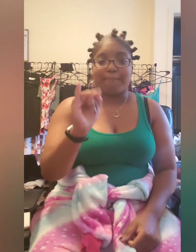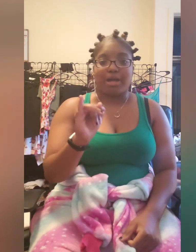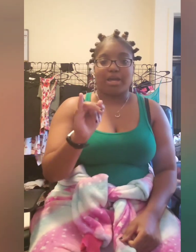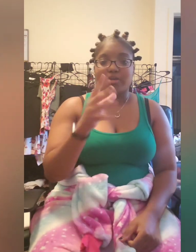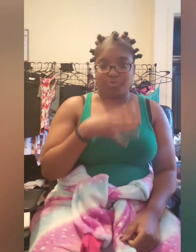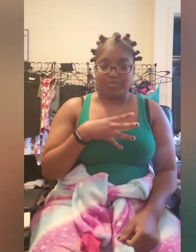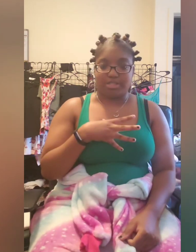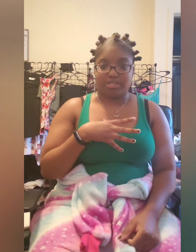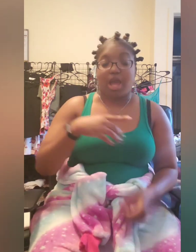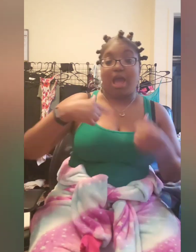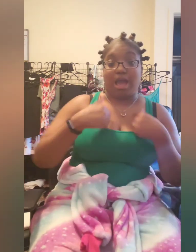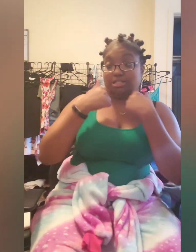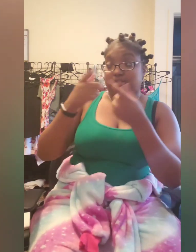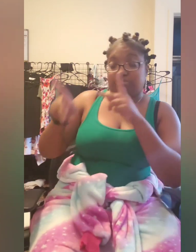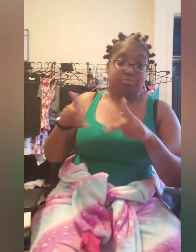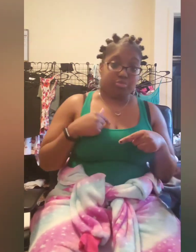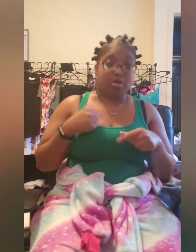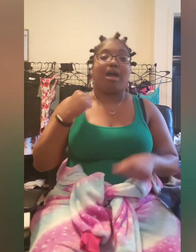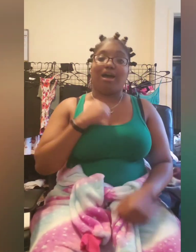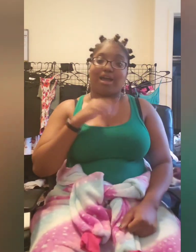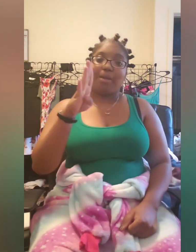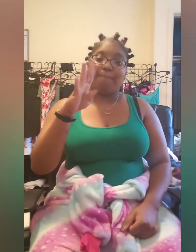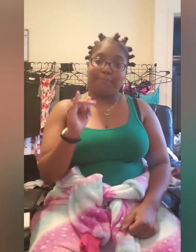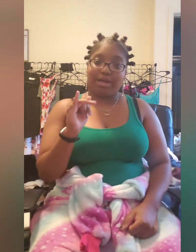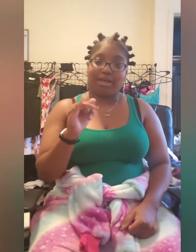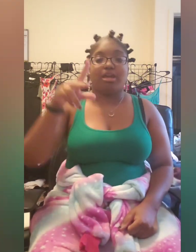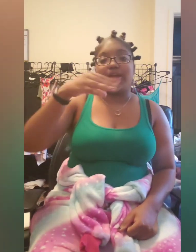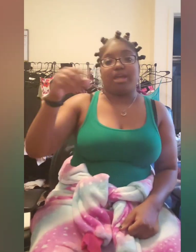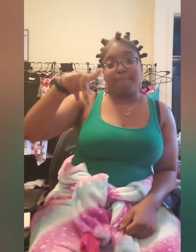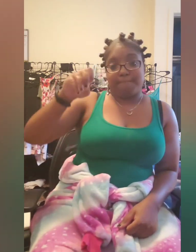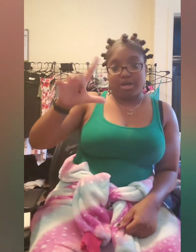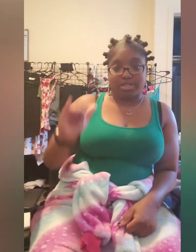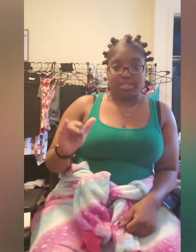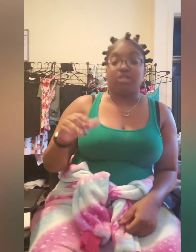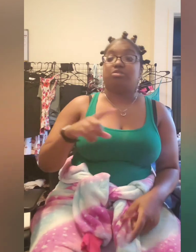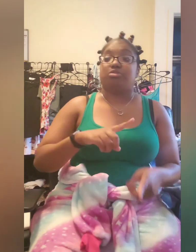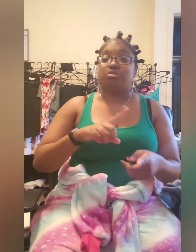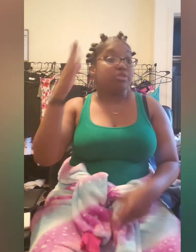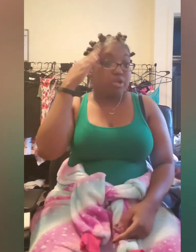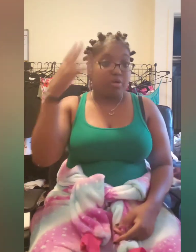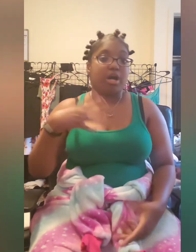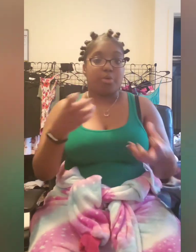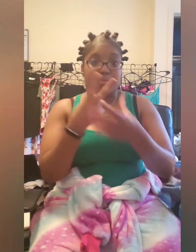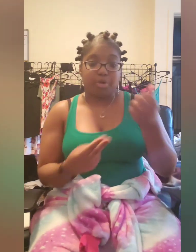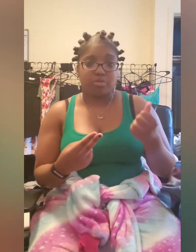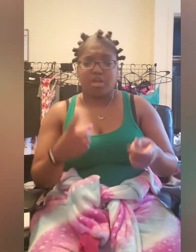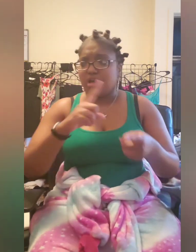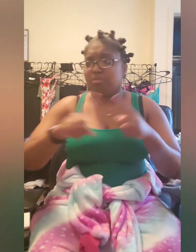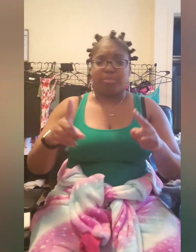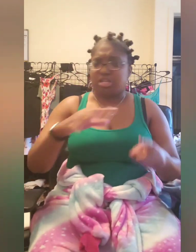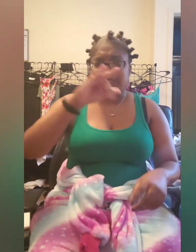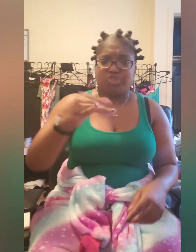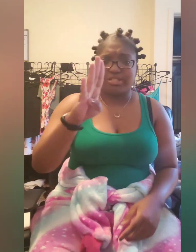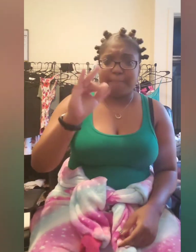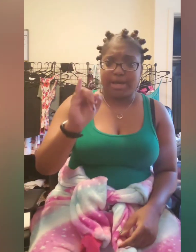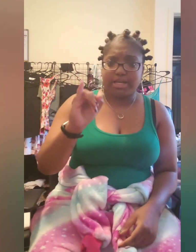that we can date either men or women. And people seem to confuse that with being poly, which is why I tell people I am poly